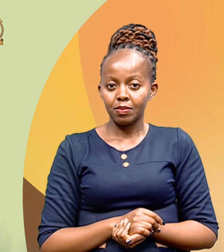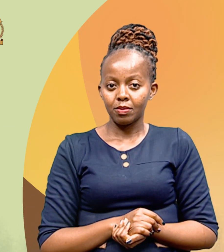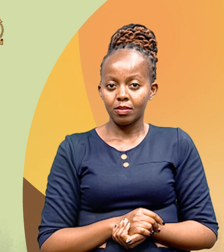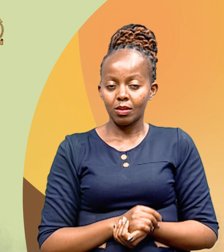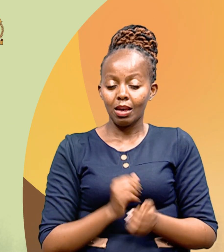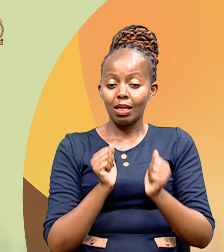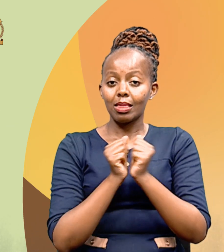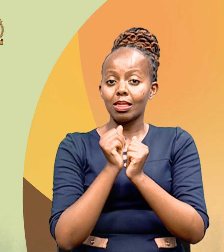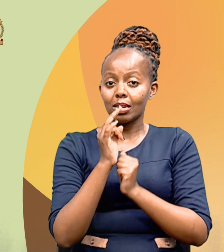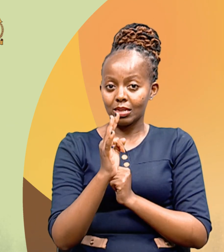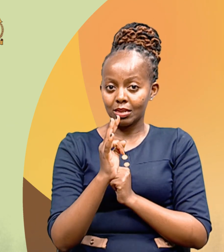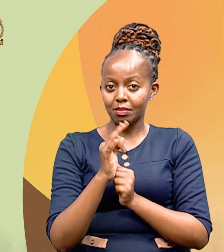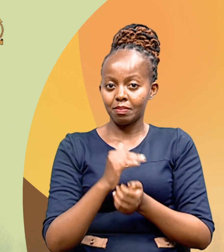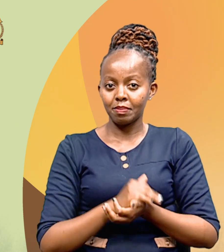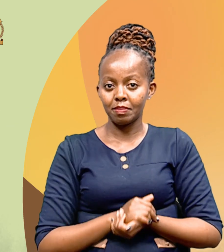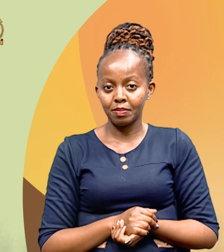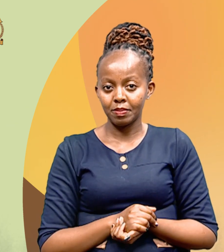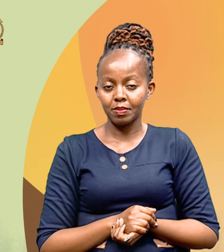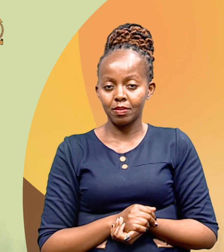13.